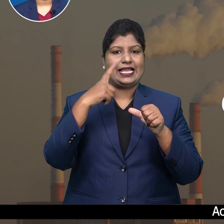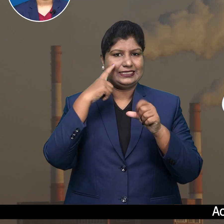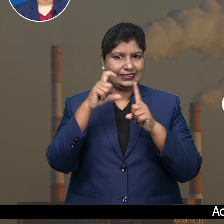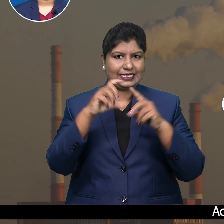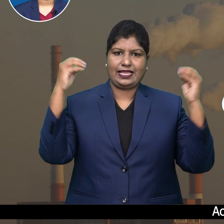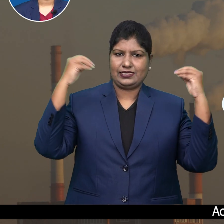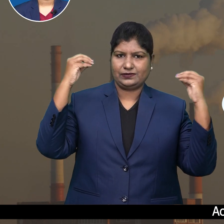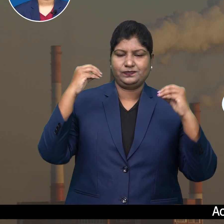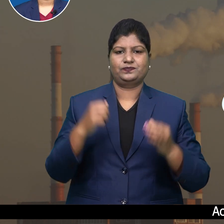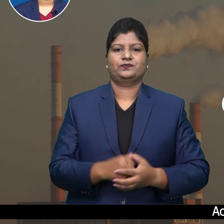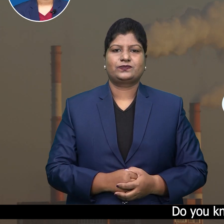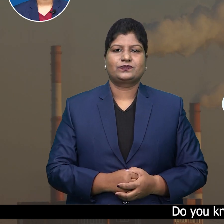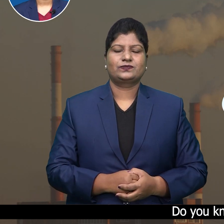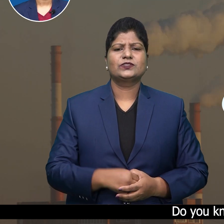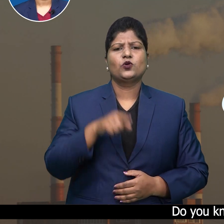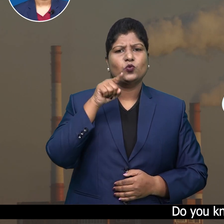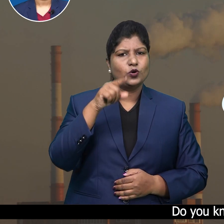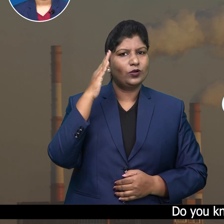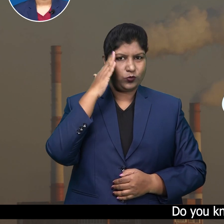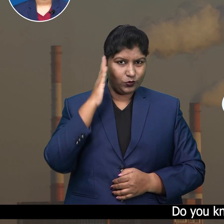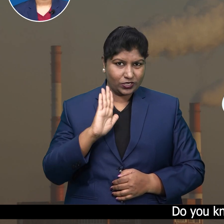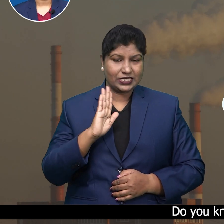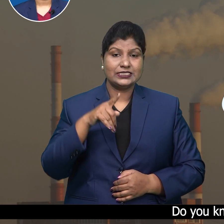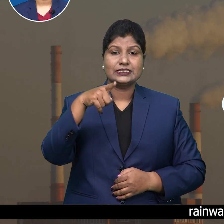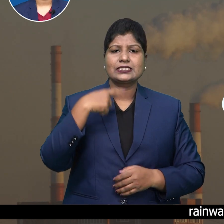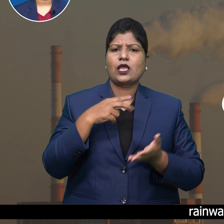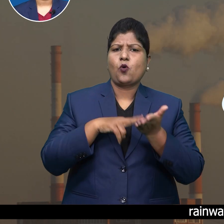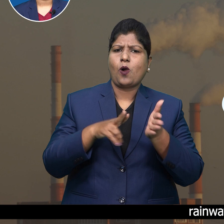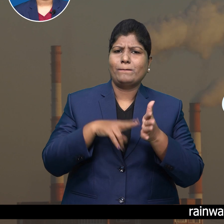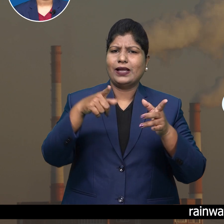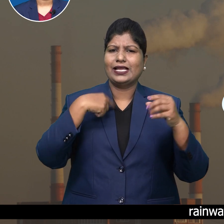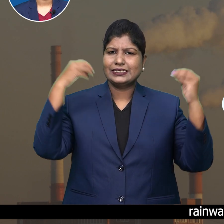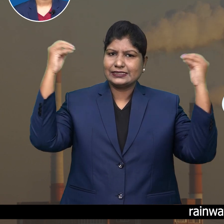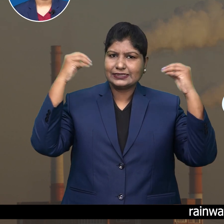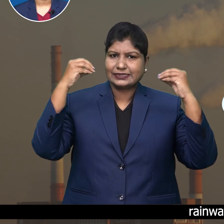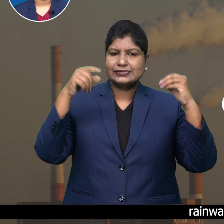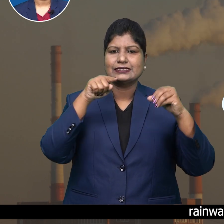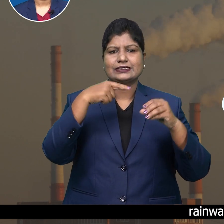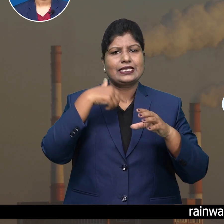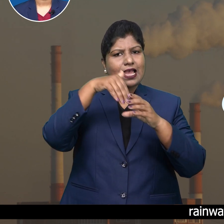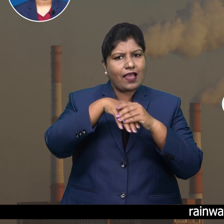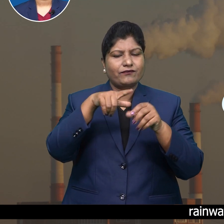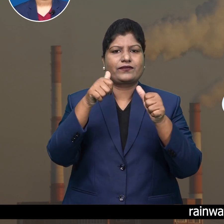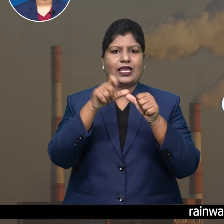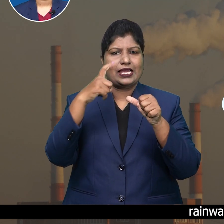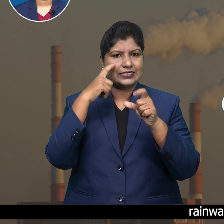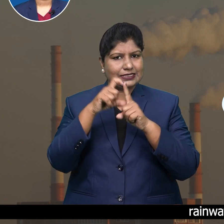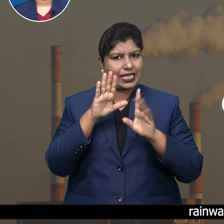Acid rain. Do you know that normal rainwater is acidic?